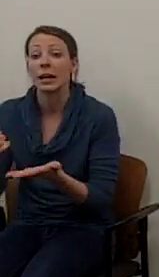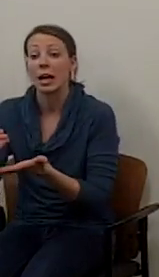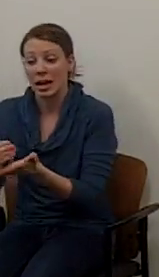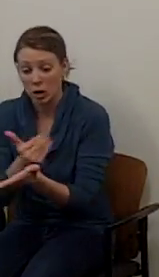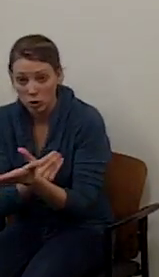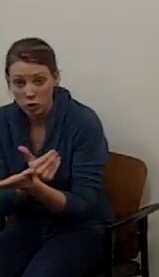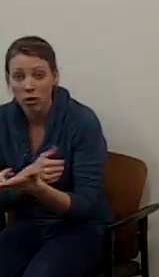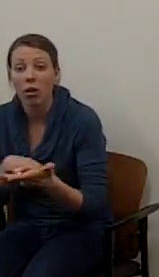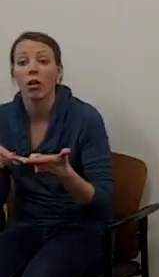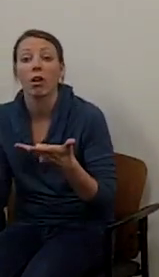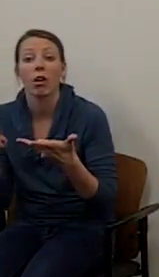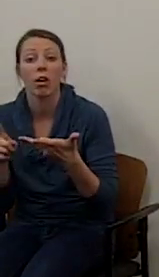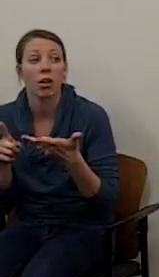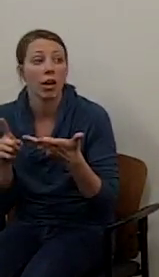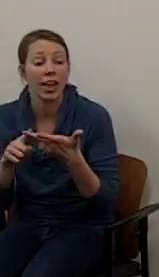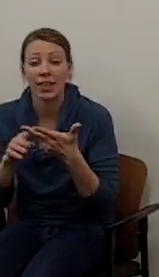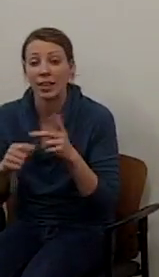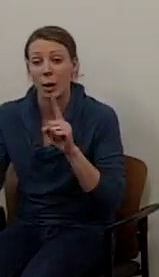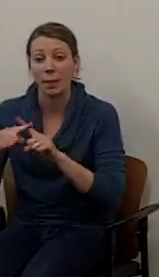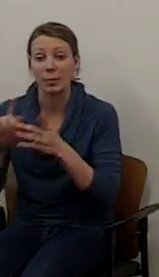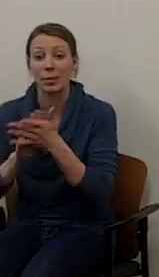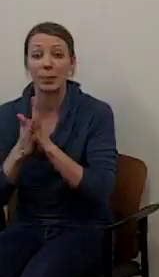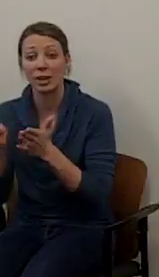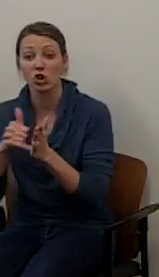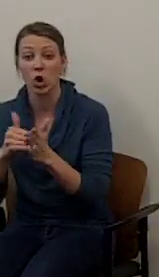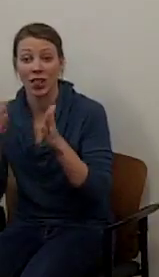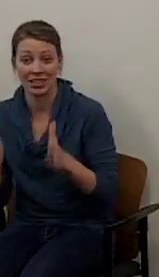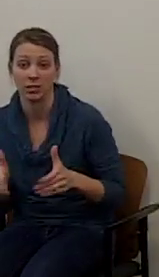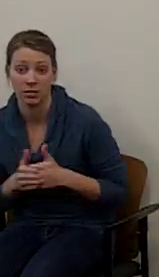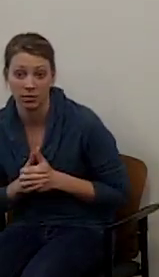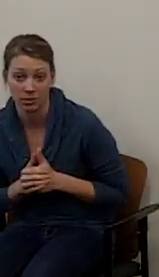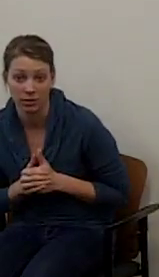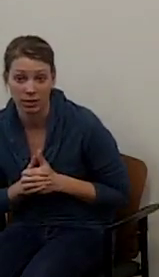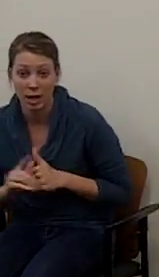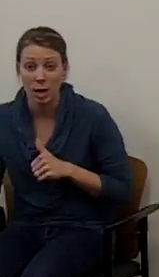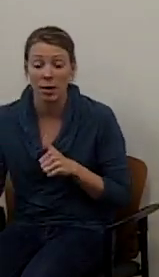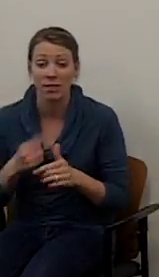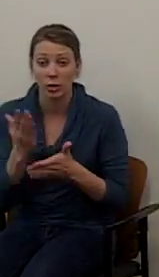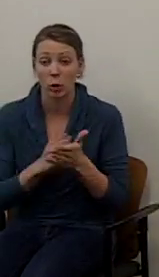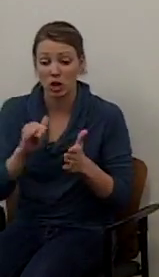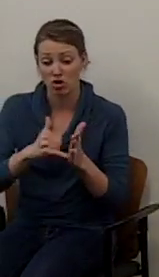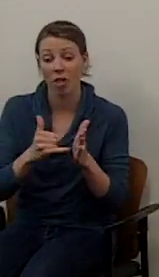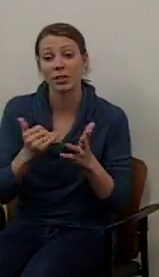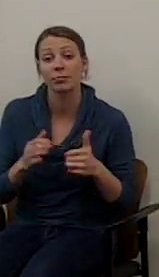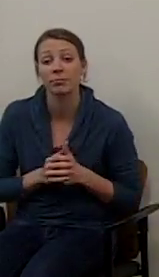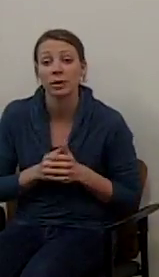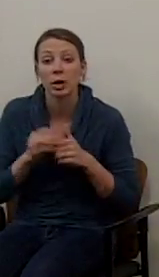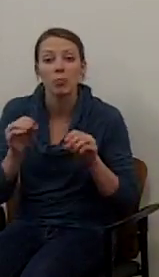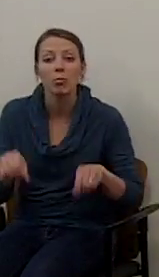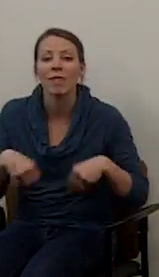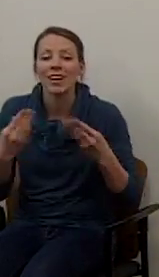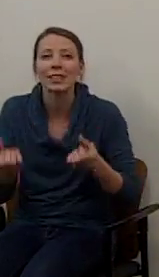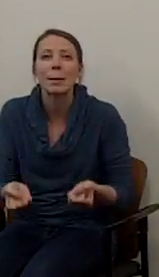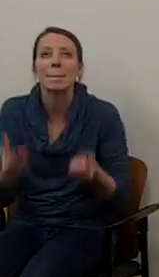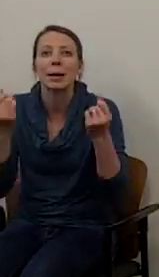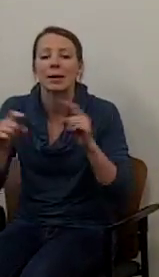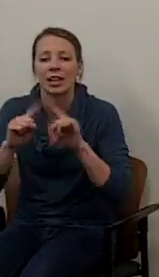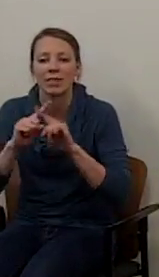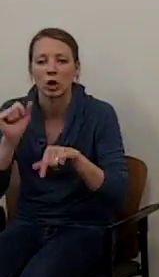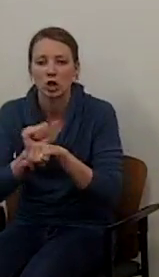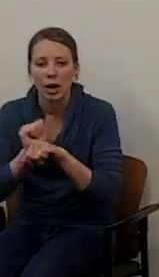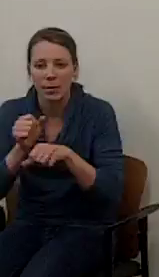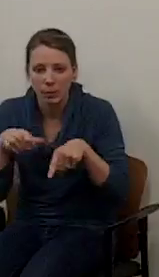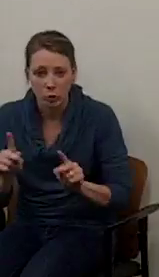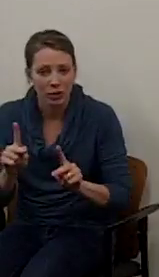journalism, and the unique perks of being a journalist. On to my first point. Journalism offers many different job opportunities. I couldn't